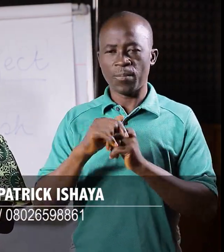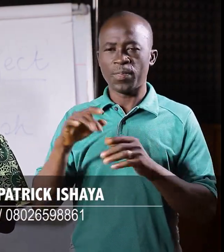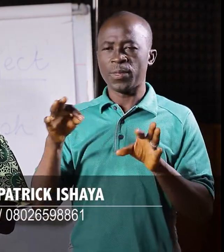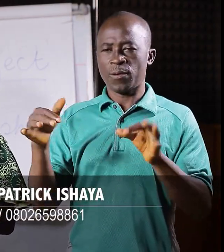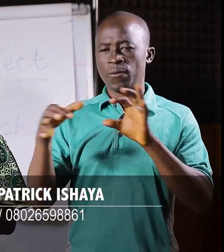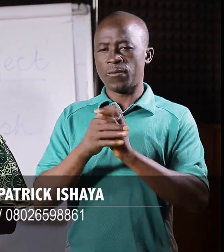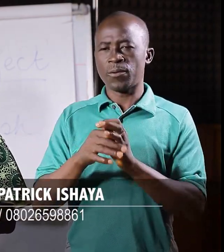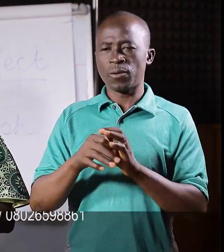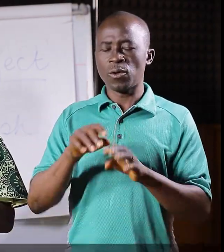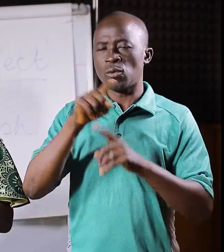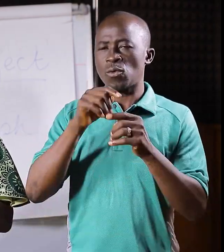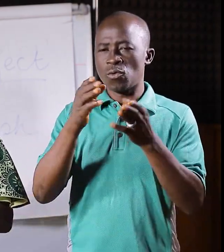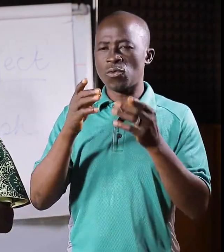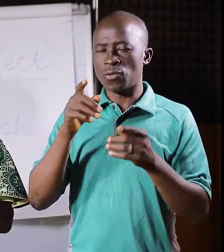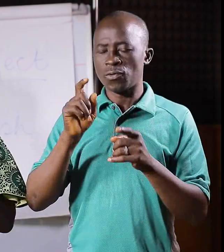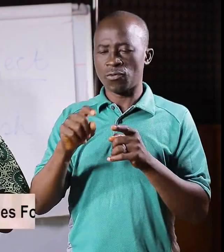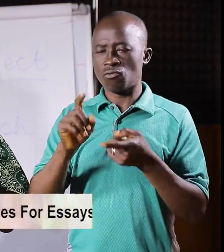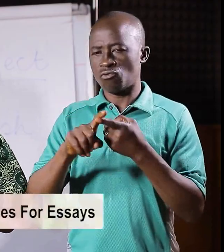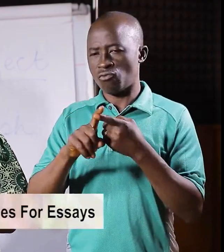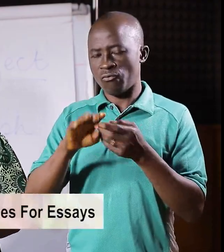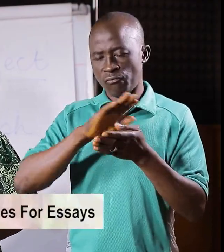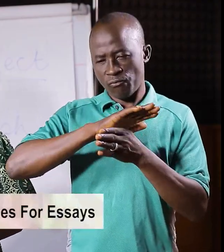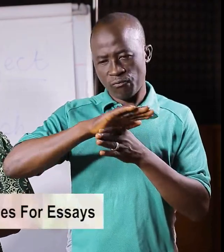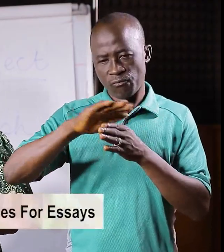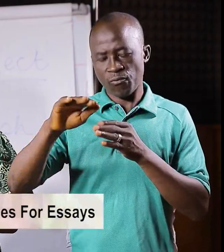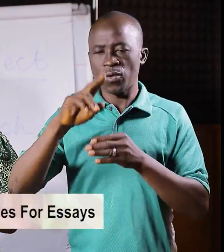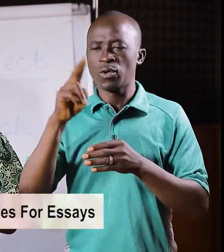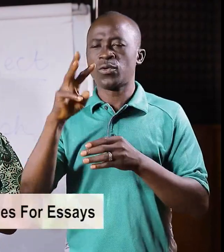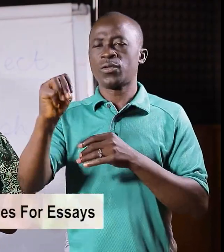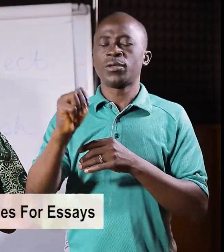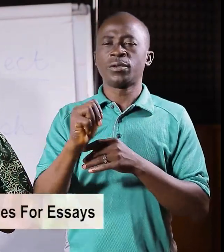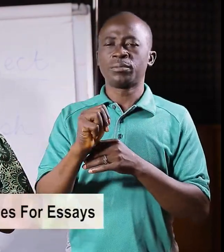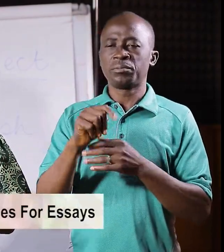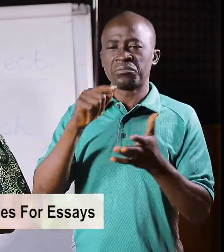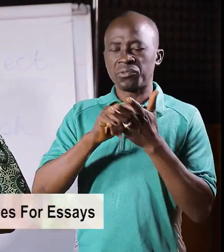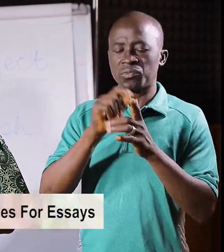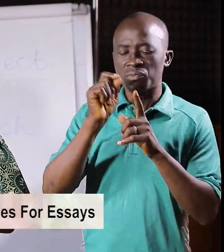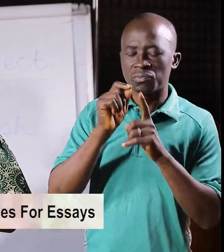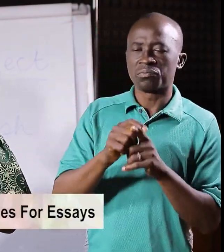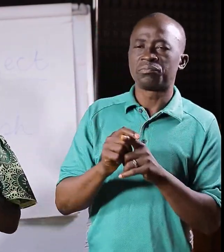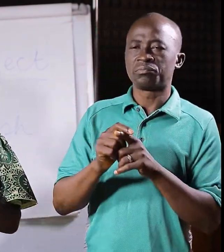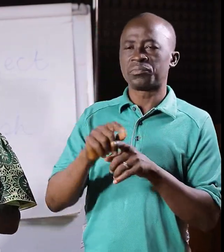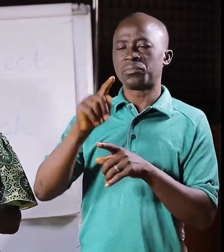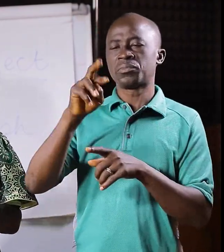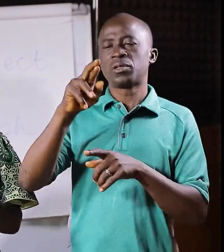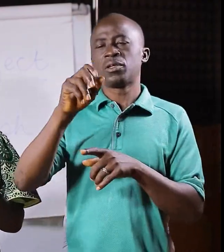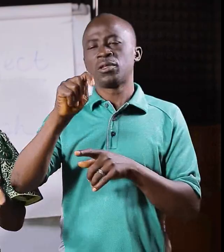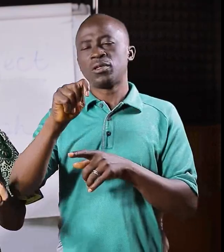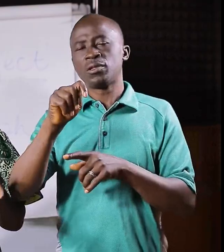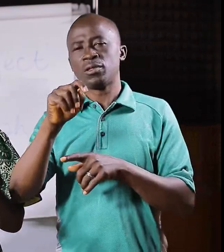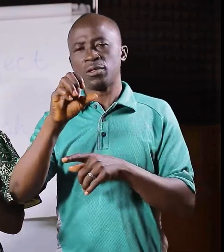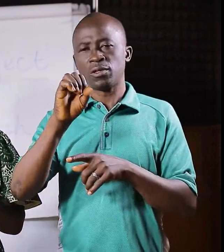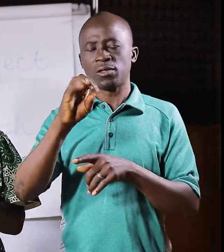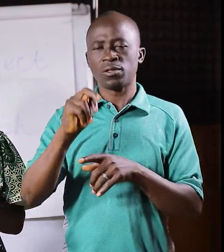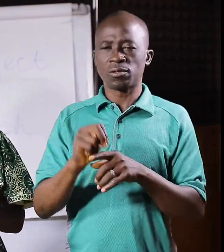when you need to flow. Remember, you use these connectors, you use these transition words, transition phrases.